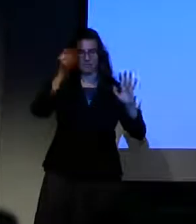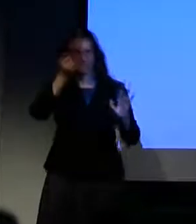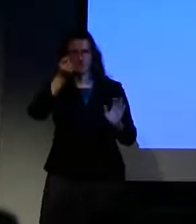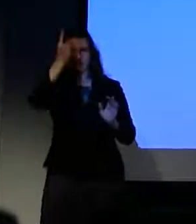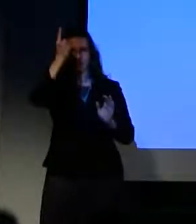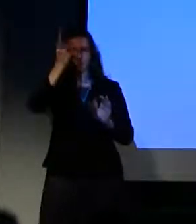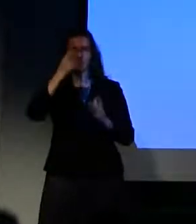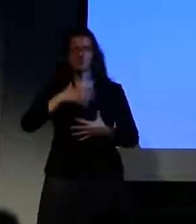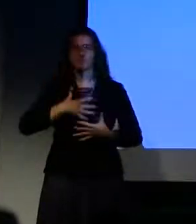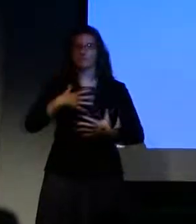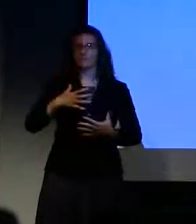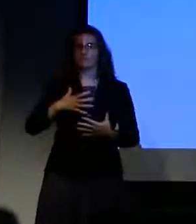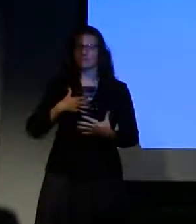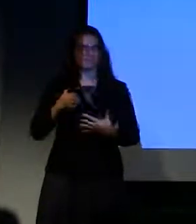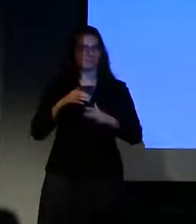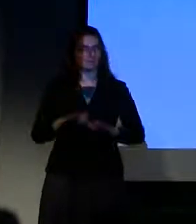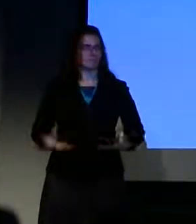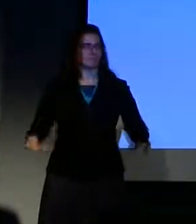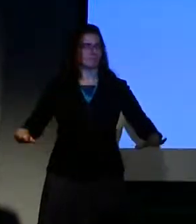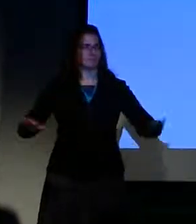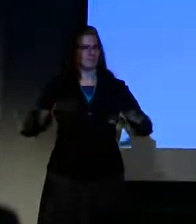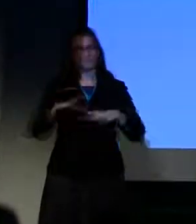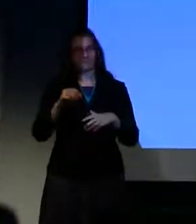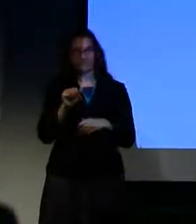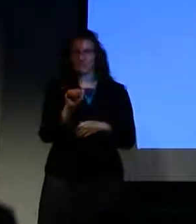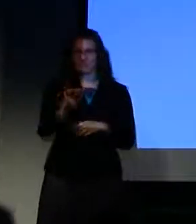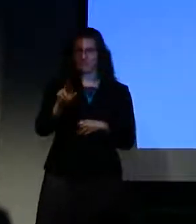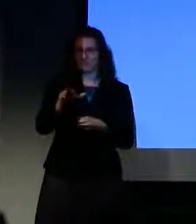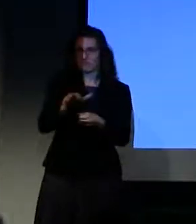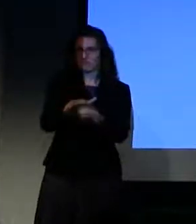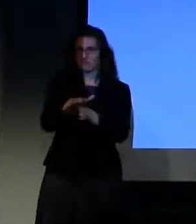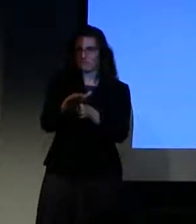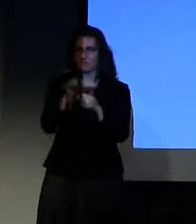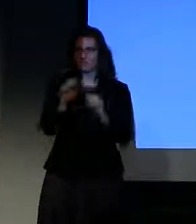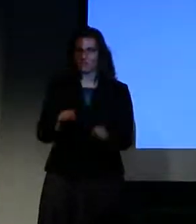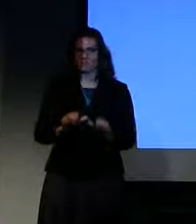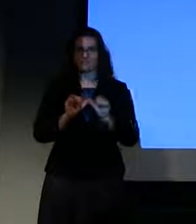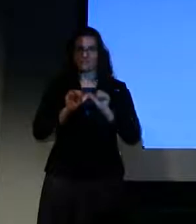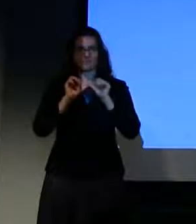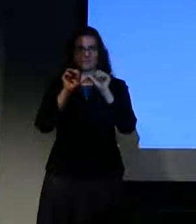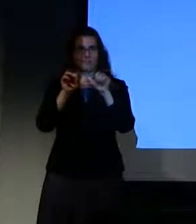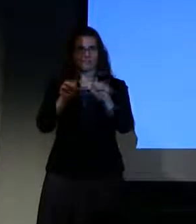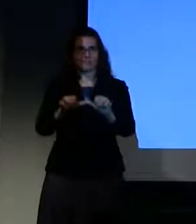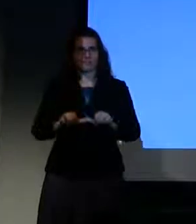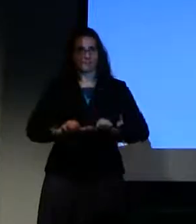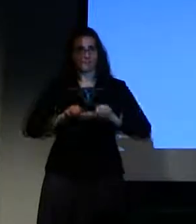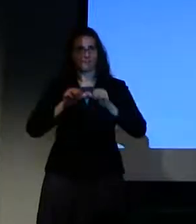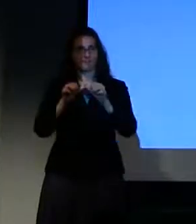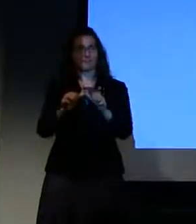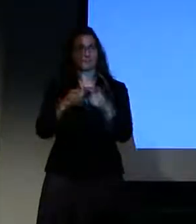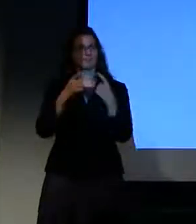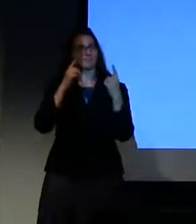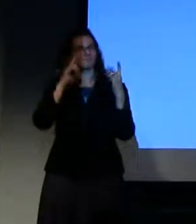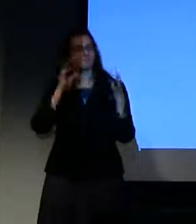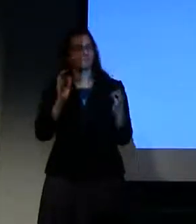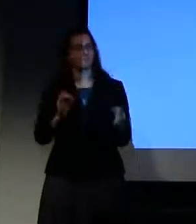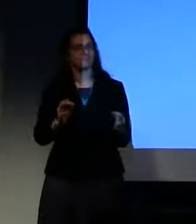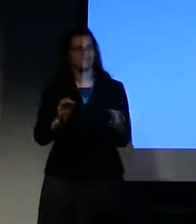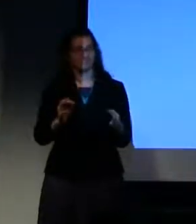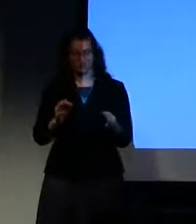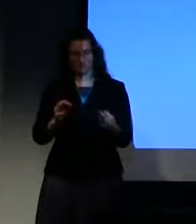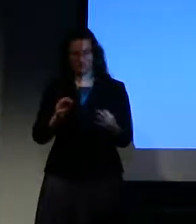last. To be absolved of previous ties and conventions, I from mine and you from yours.